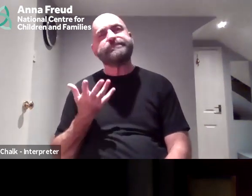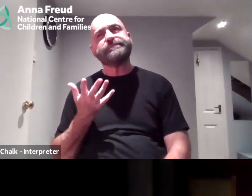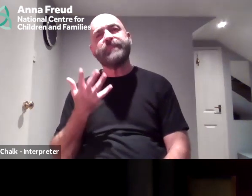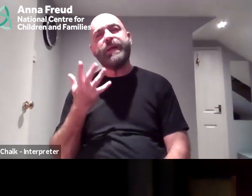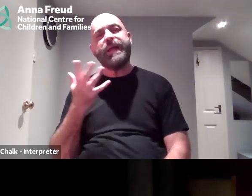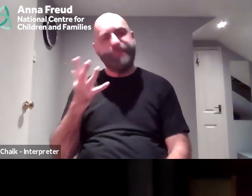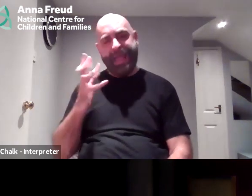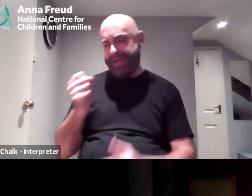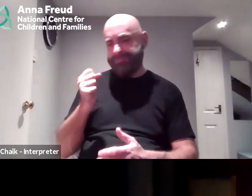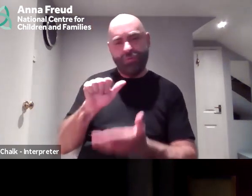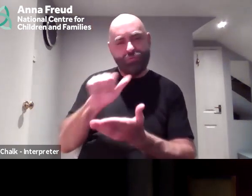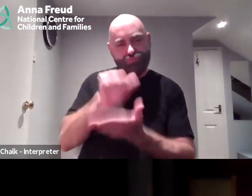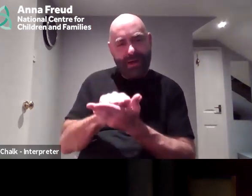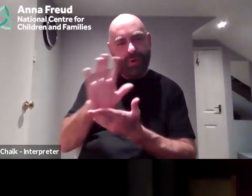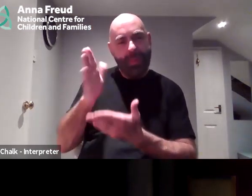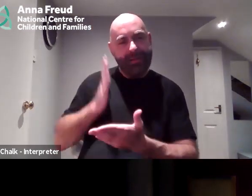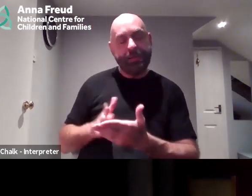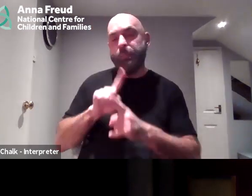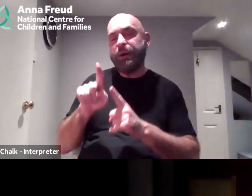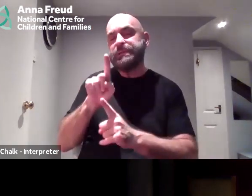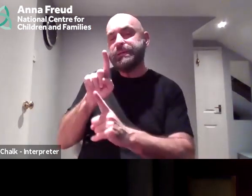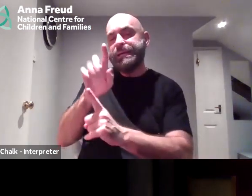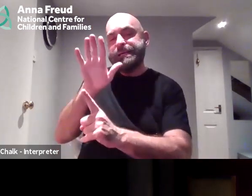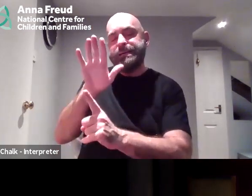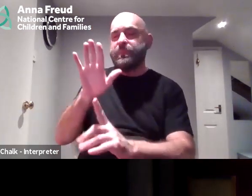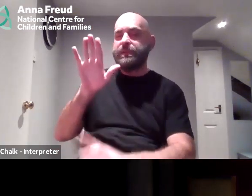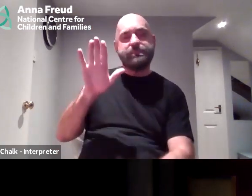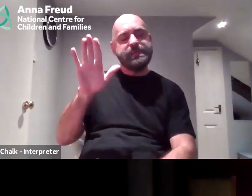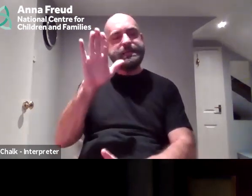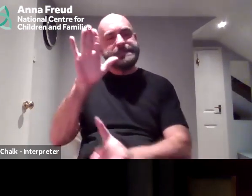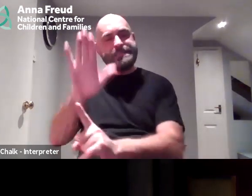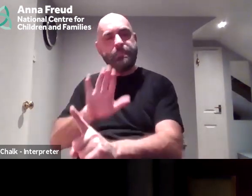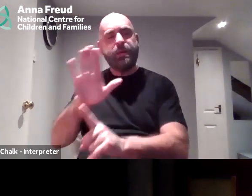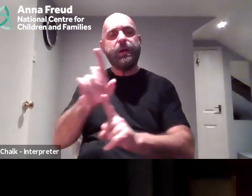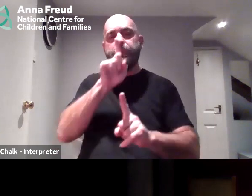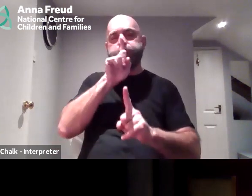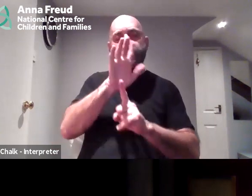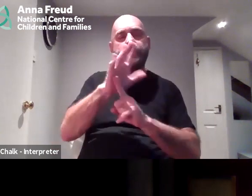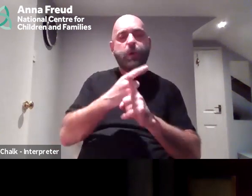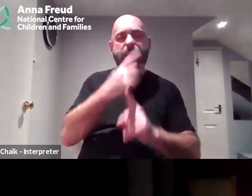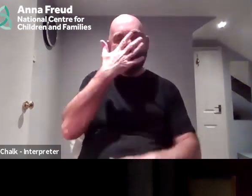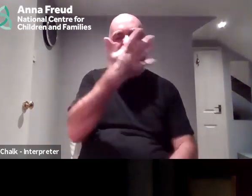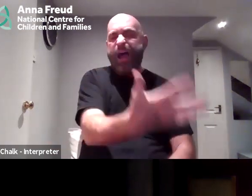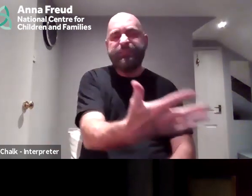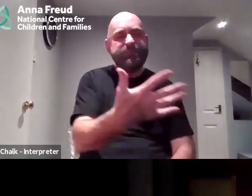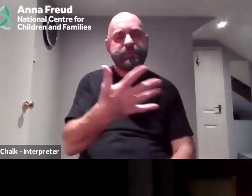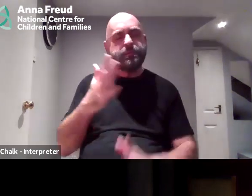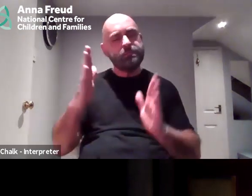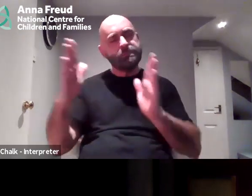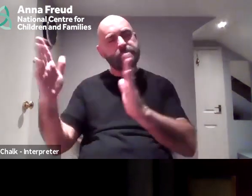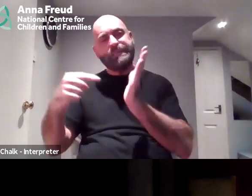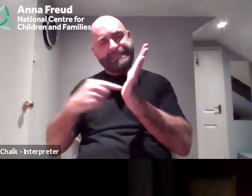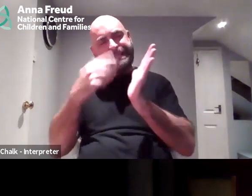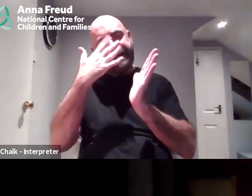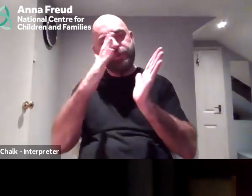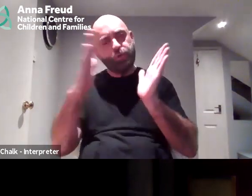right on their side, but they've got sympathy on their side. So I think, I'm not talking about 5-year-olds, I'm talking about perhaps